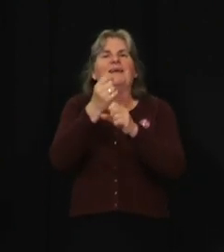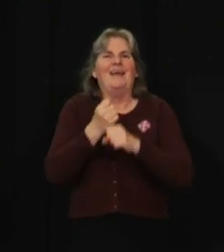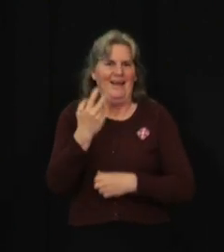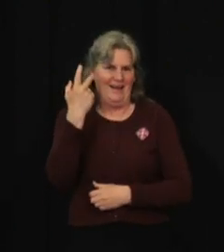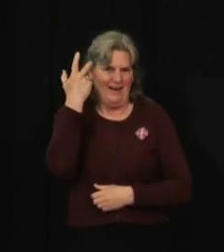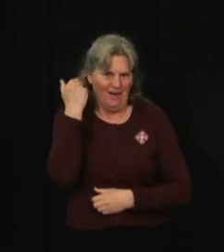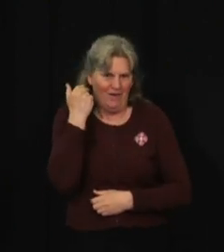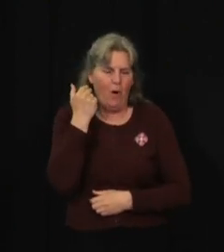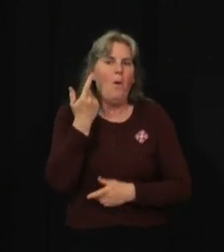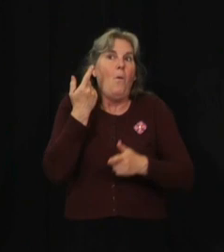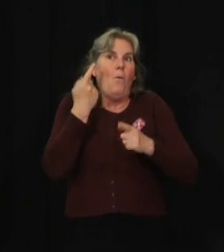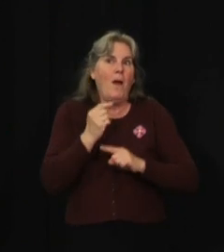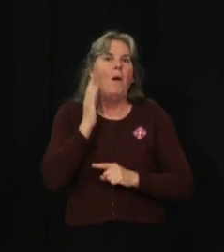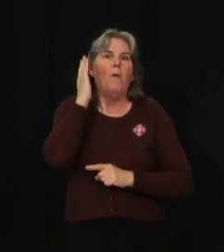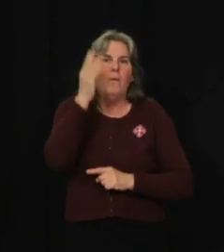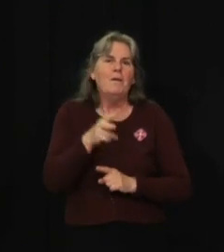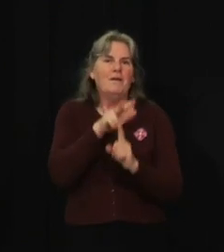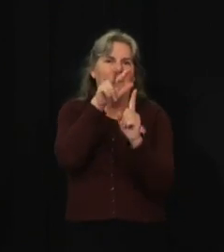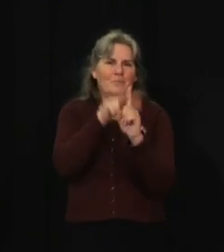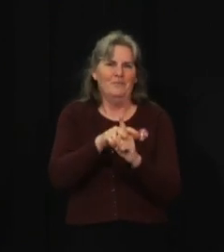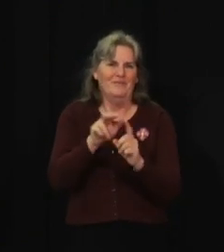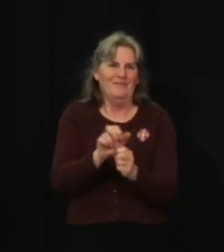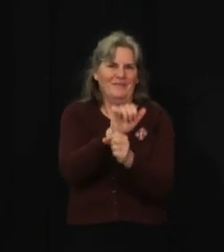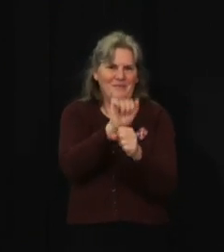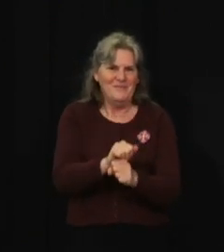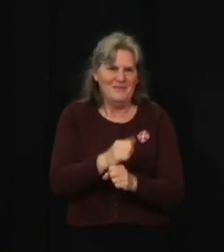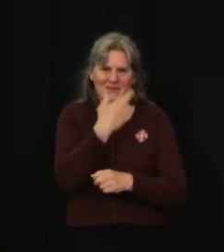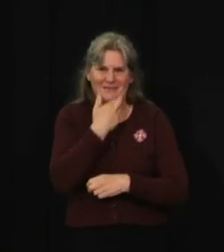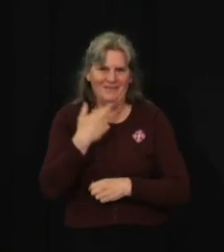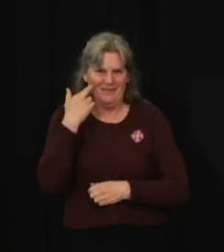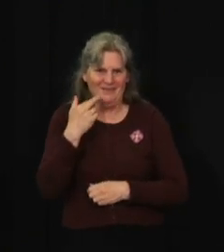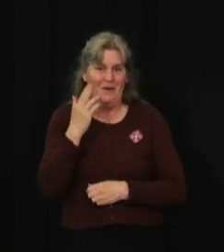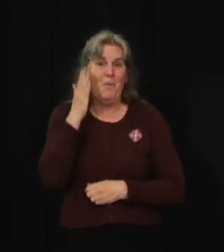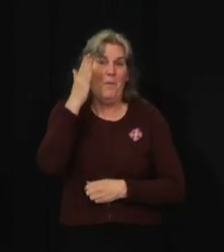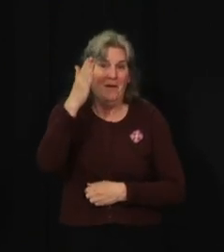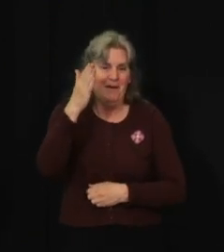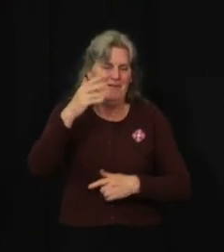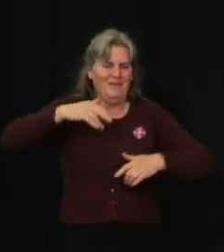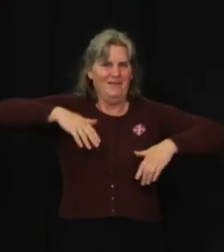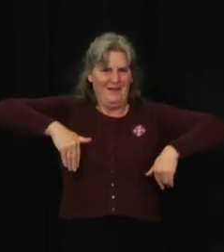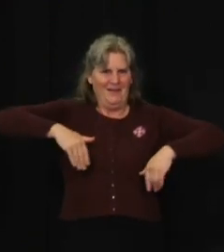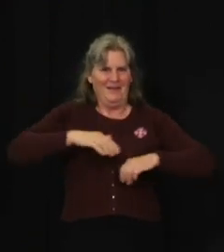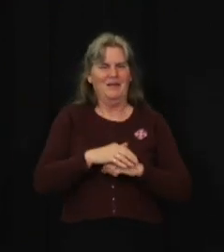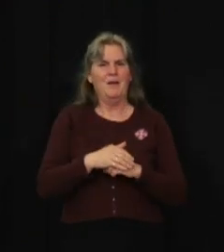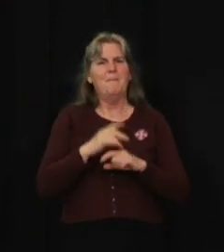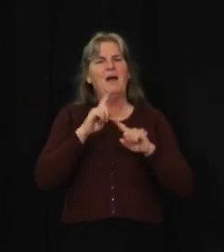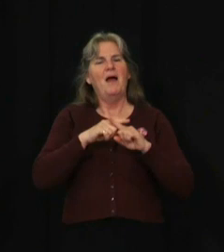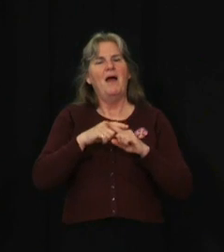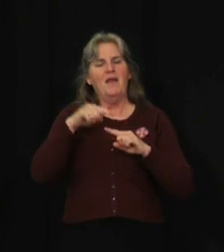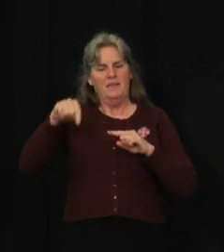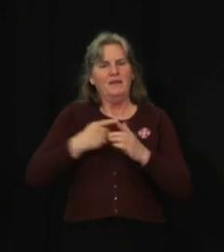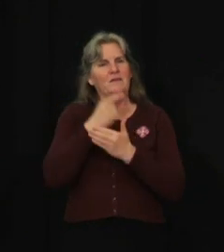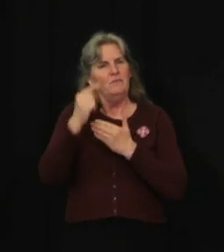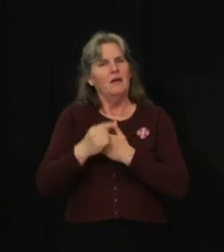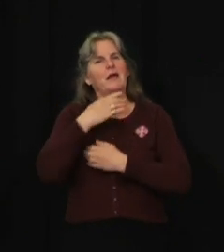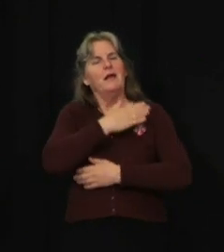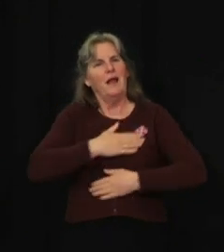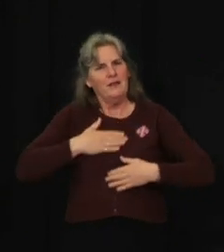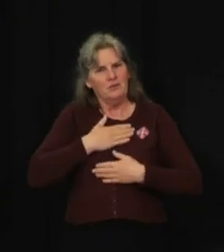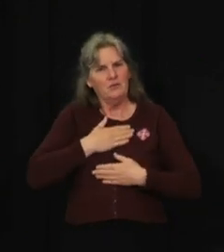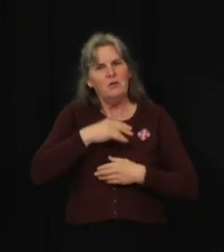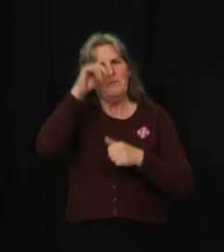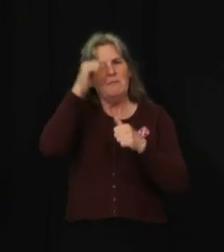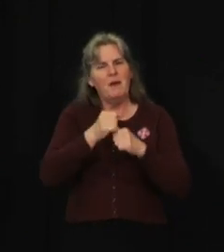you're going to book for when the time comes. Meanwhile, please enjoy your weekend as you can, and remember the Safe